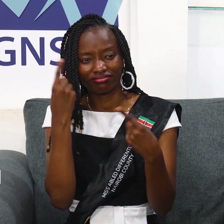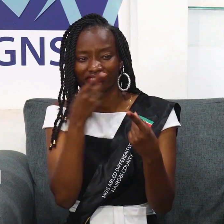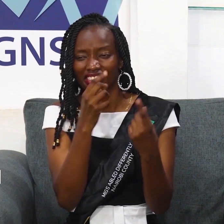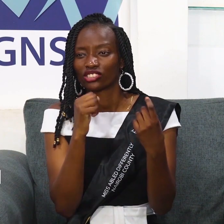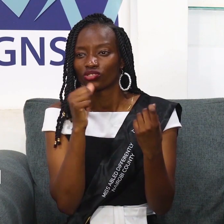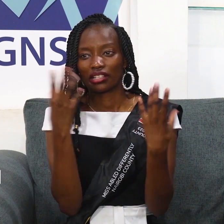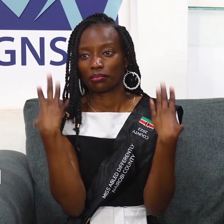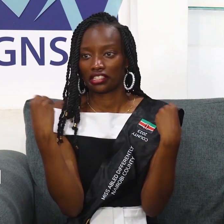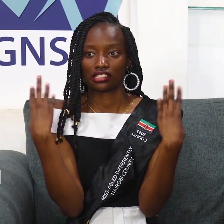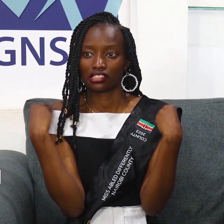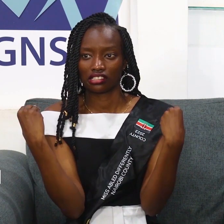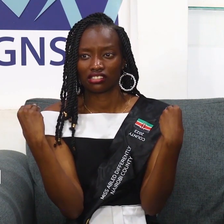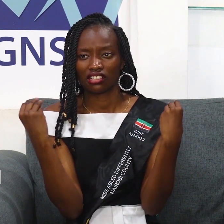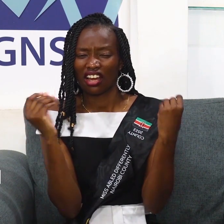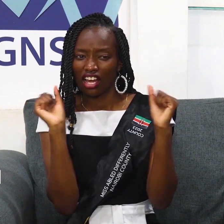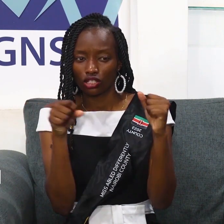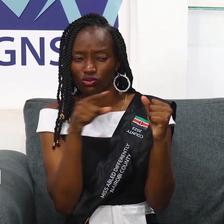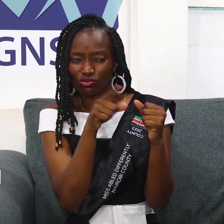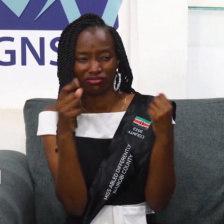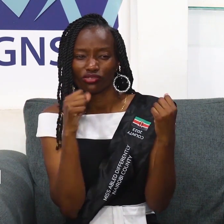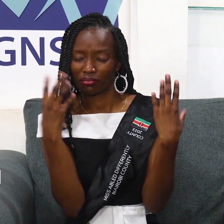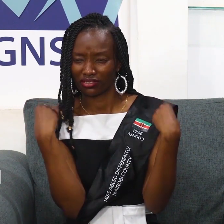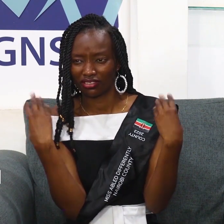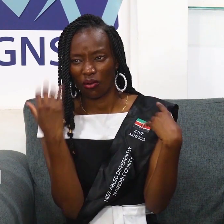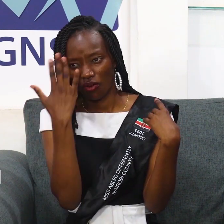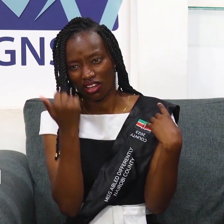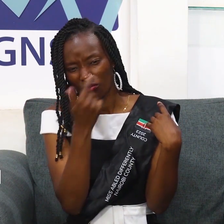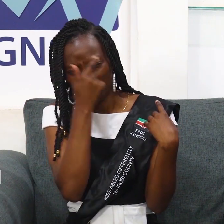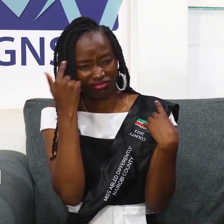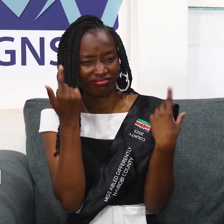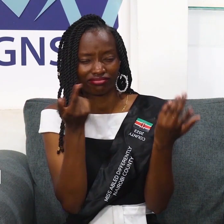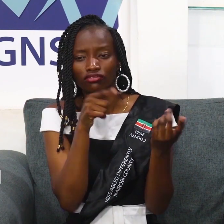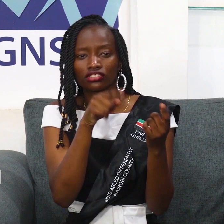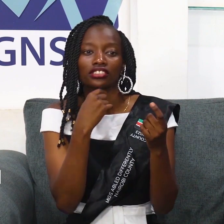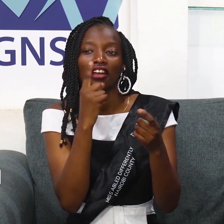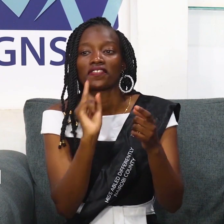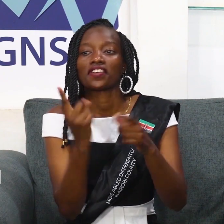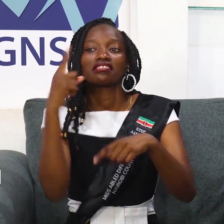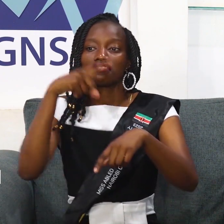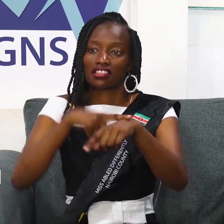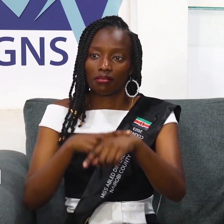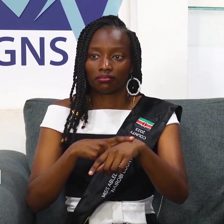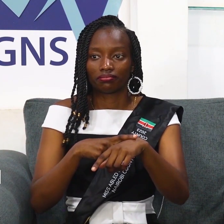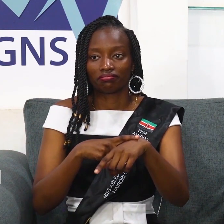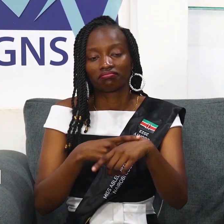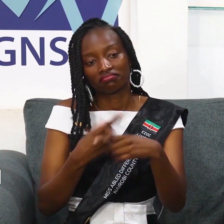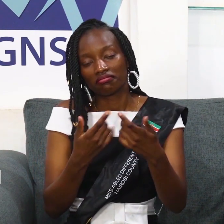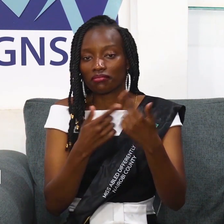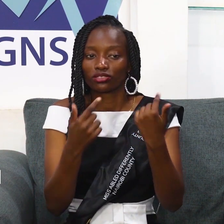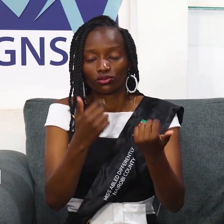When the competition was happening, I think I had not done enough practice, so I knew it would be hard for me to win. And this was